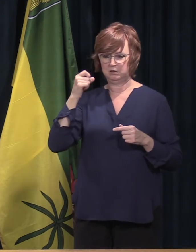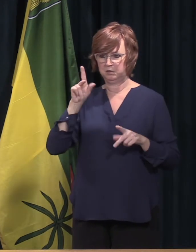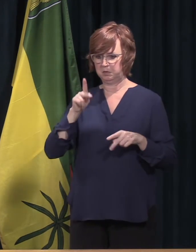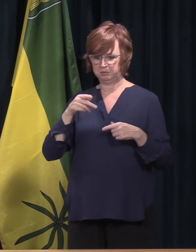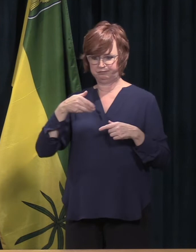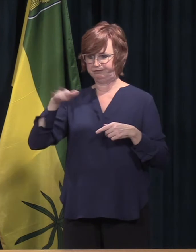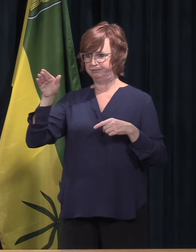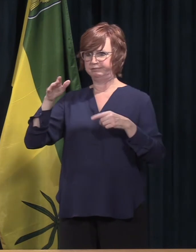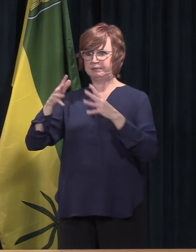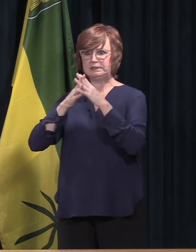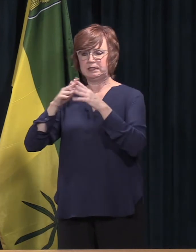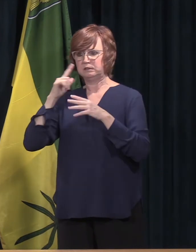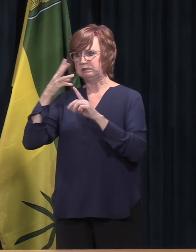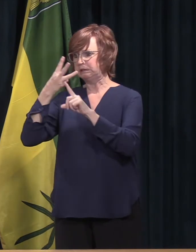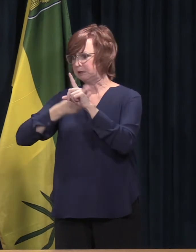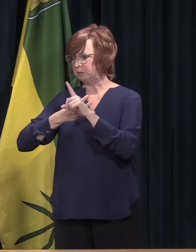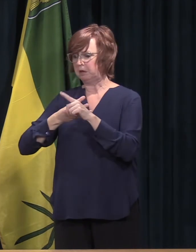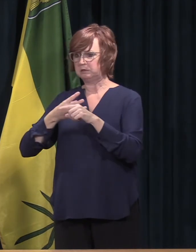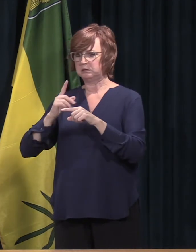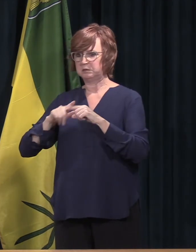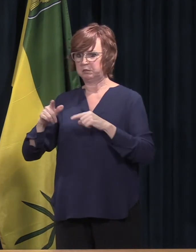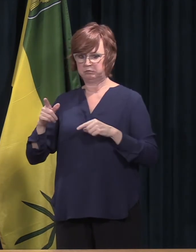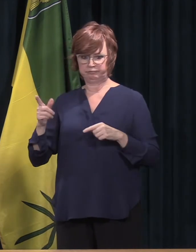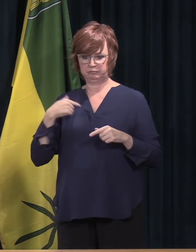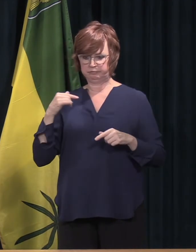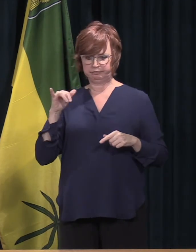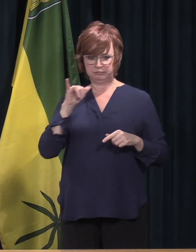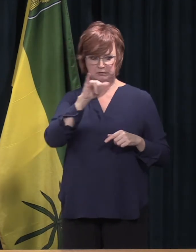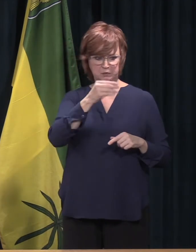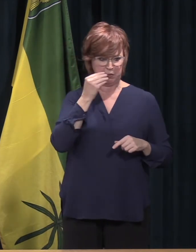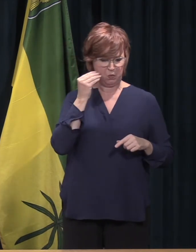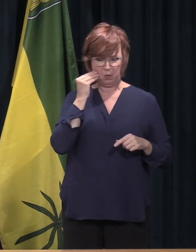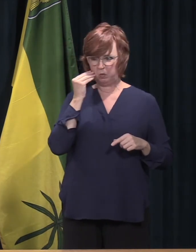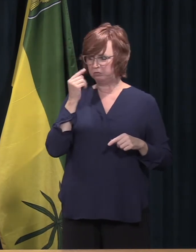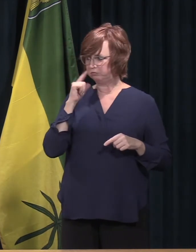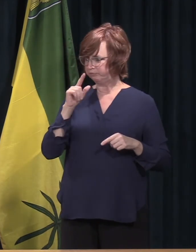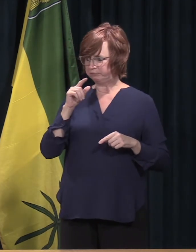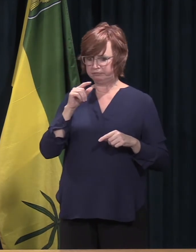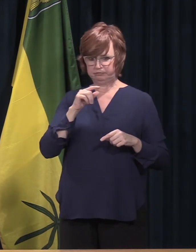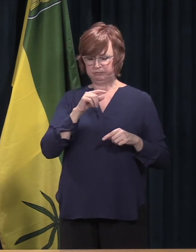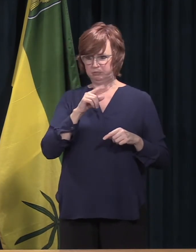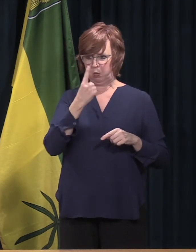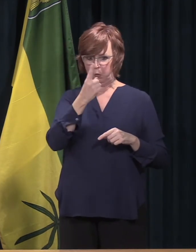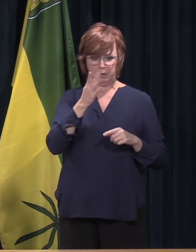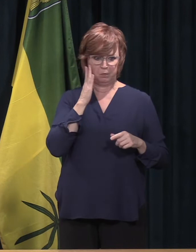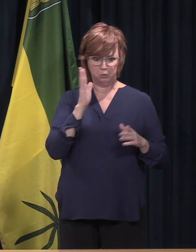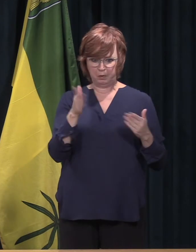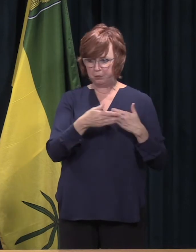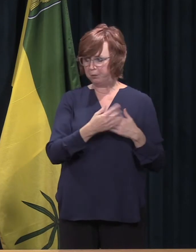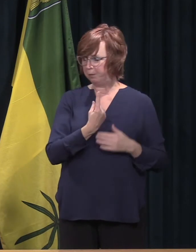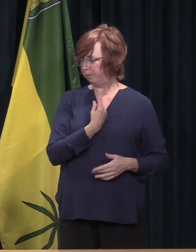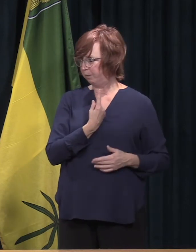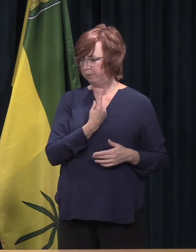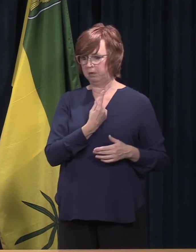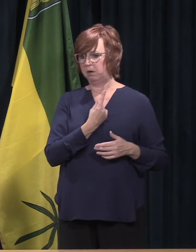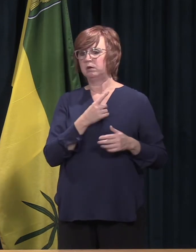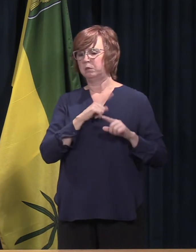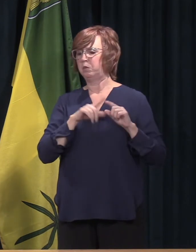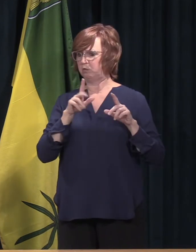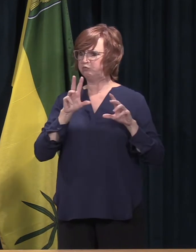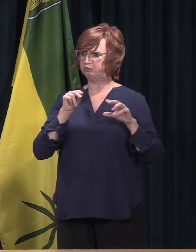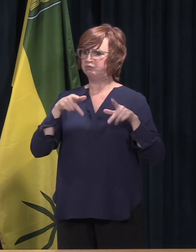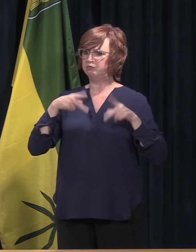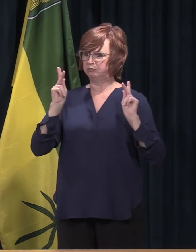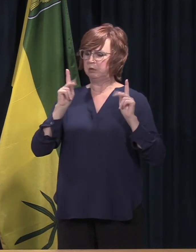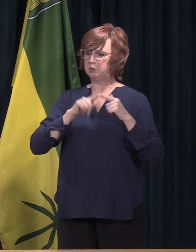to stay that stringent. They can still go for a walk as long as you don't, interact with anyone closer than 2 meters. You certainly shouldn't